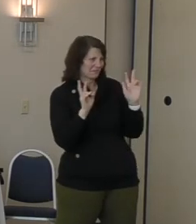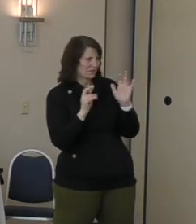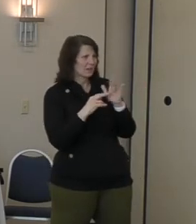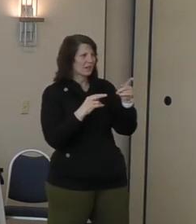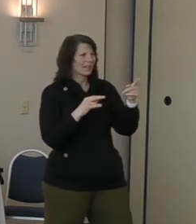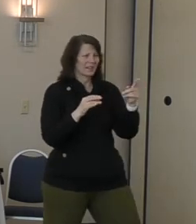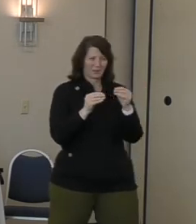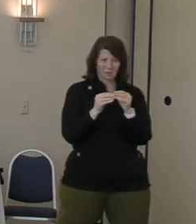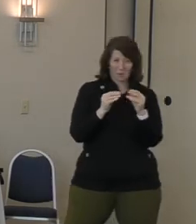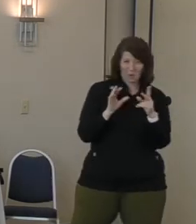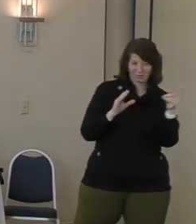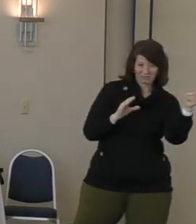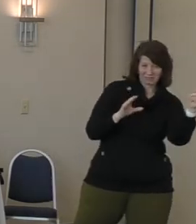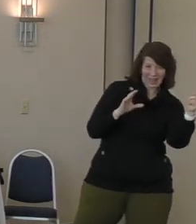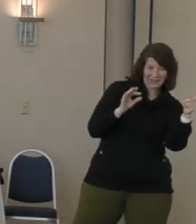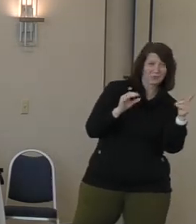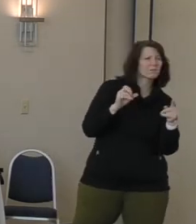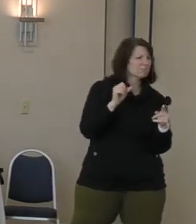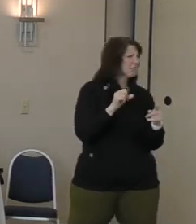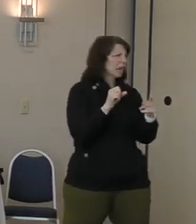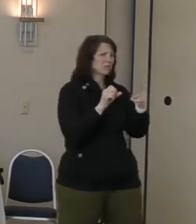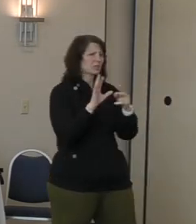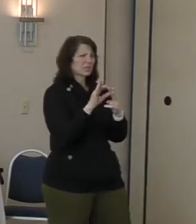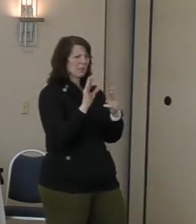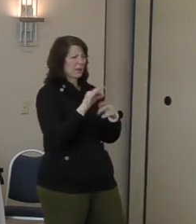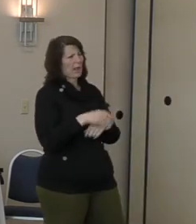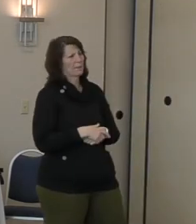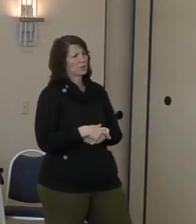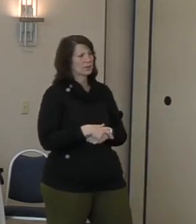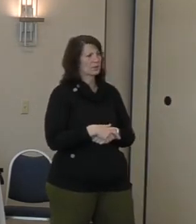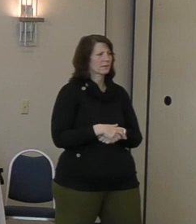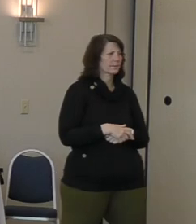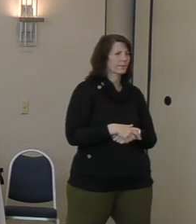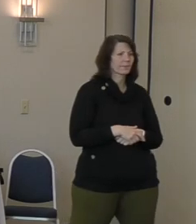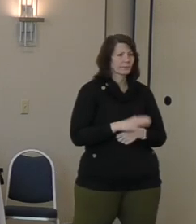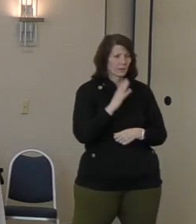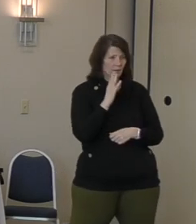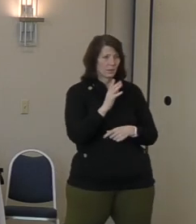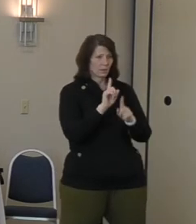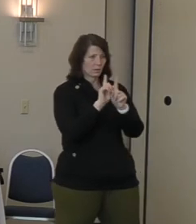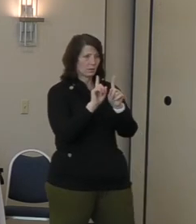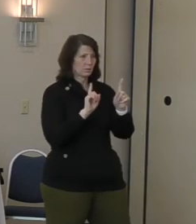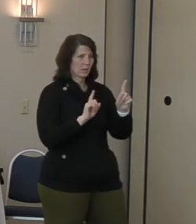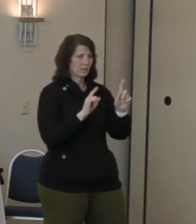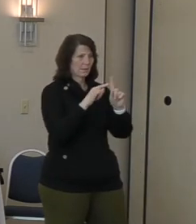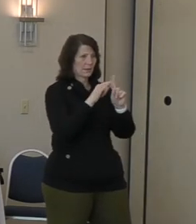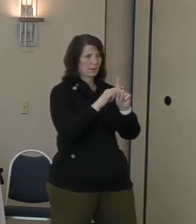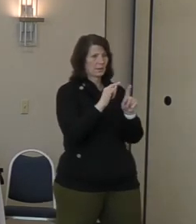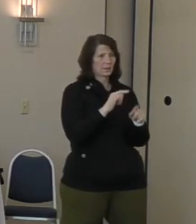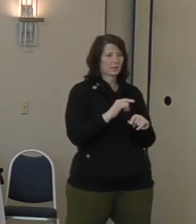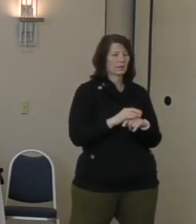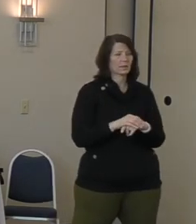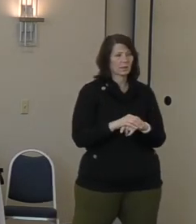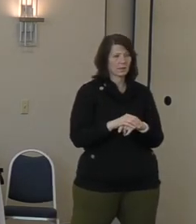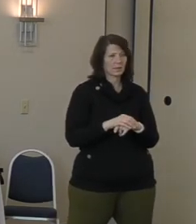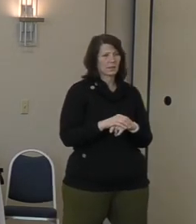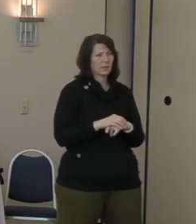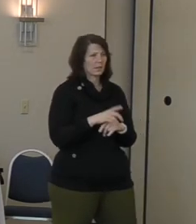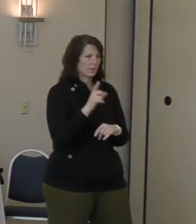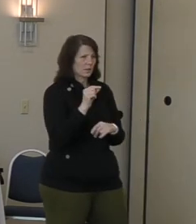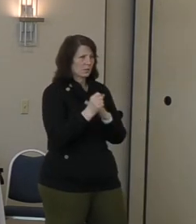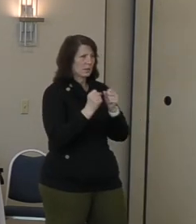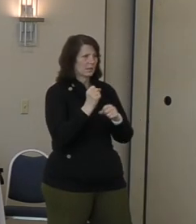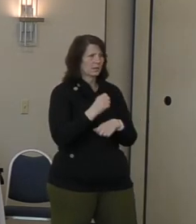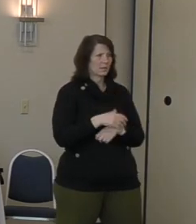But it's like more options. Like, yeah, it's all about options. So we'll use stacks straight up off a ruck. So say we're buried and we're 20 meters